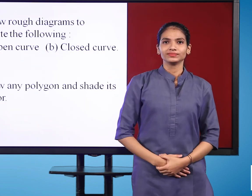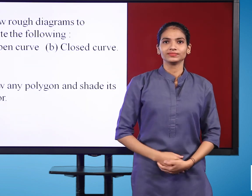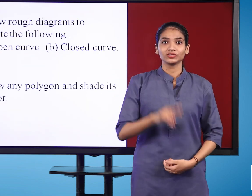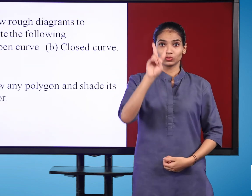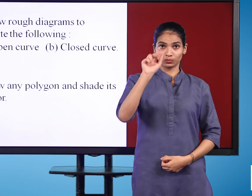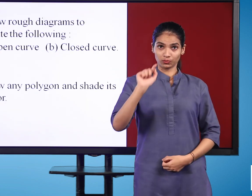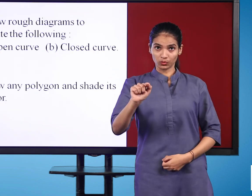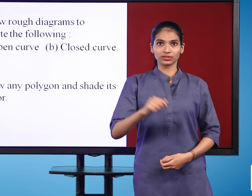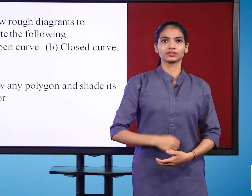2.